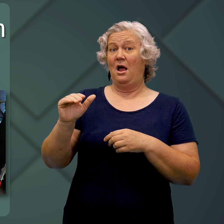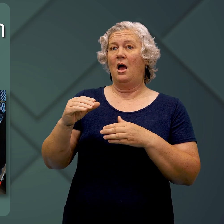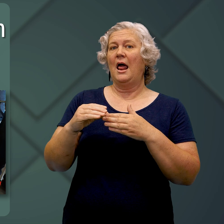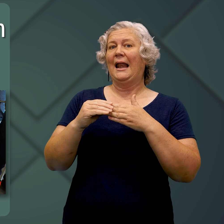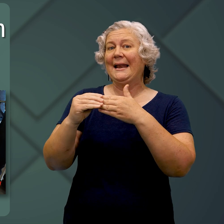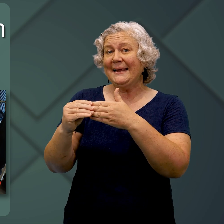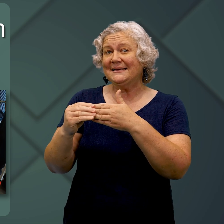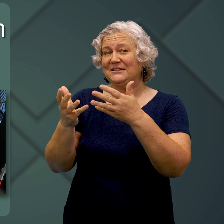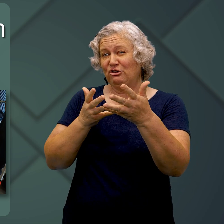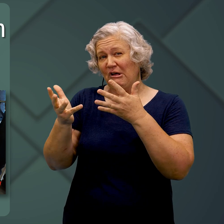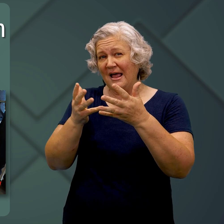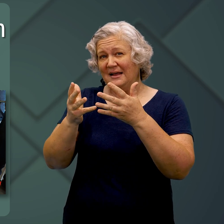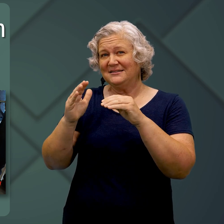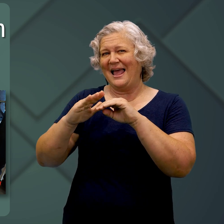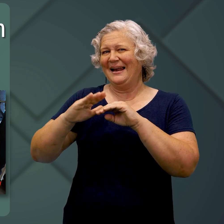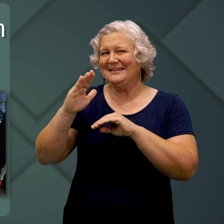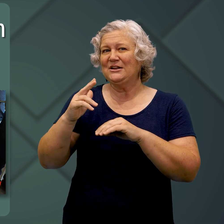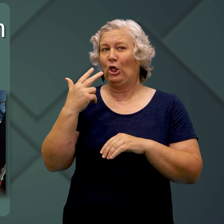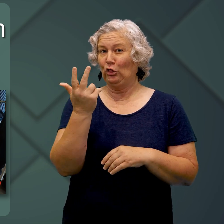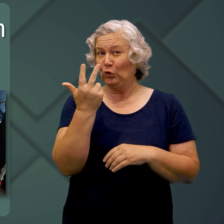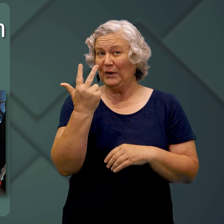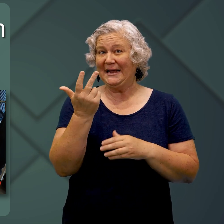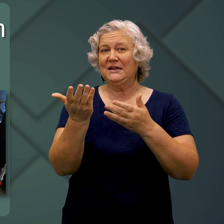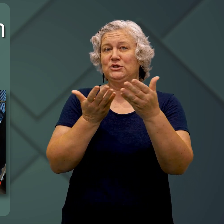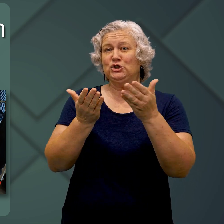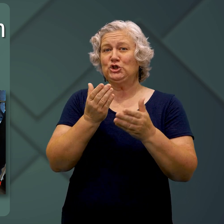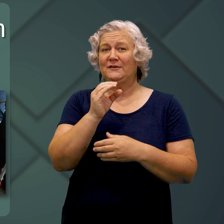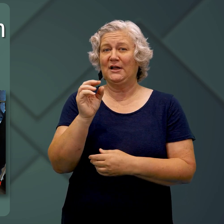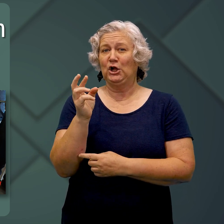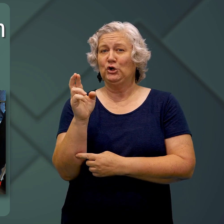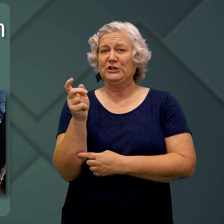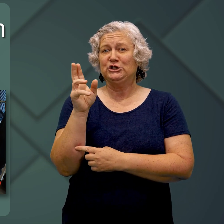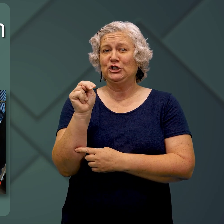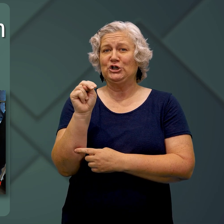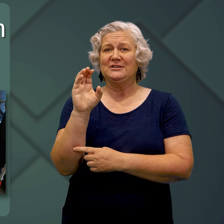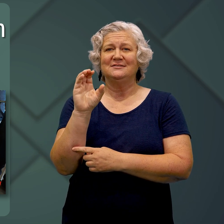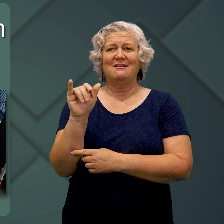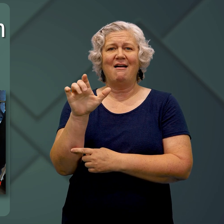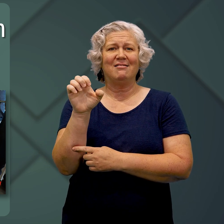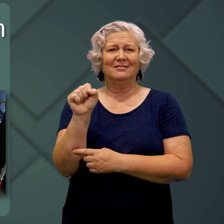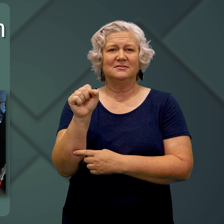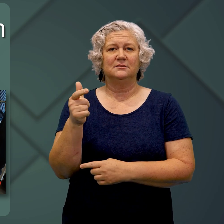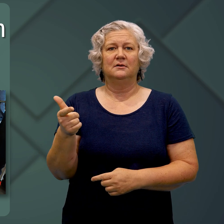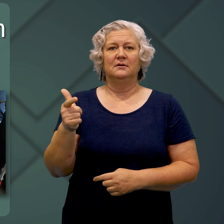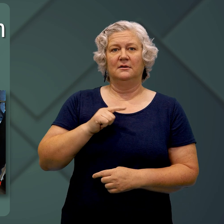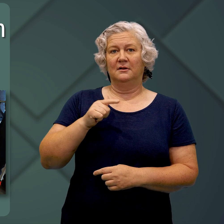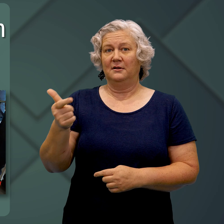child leads an interaction at least 3 serve and return cycles.